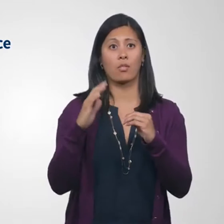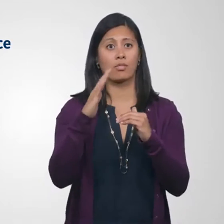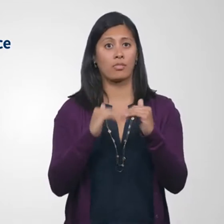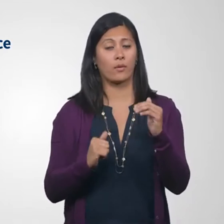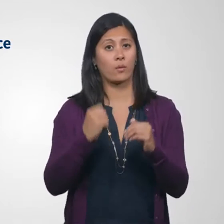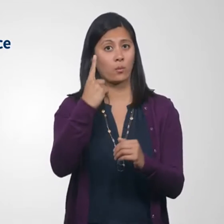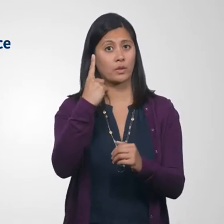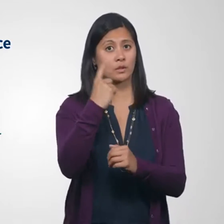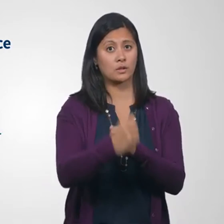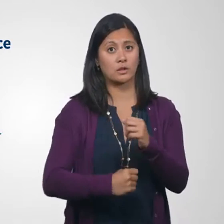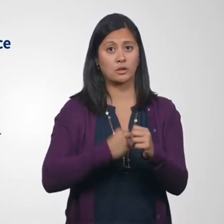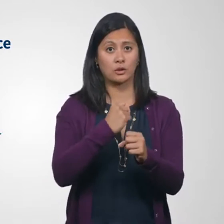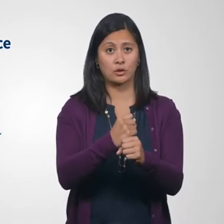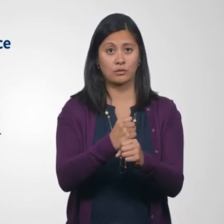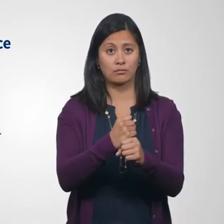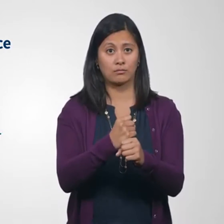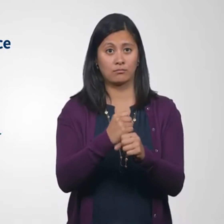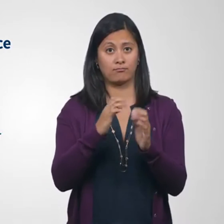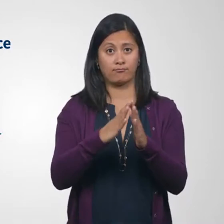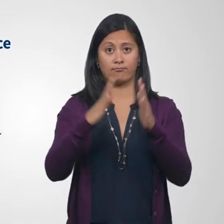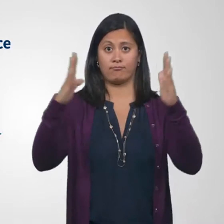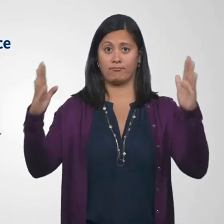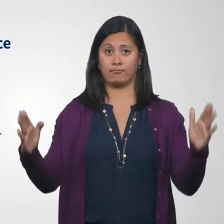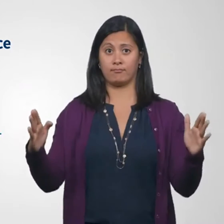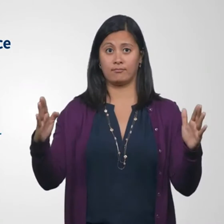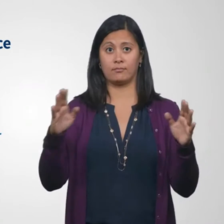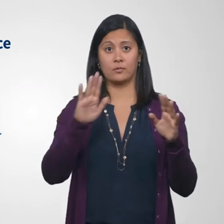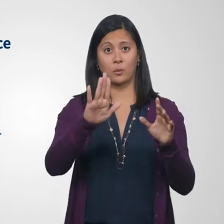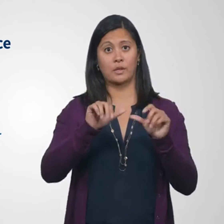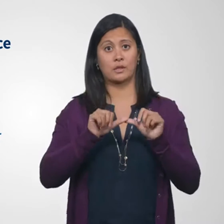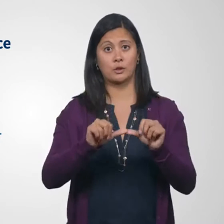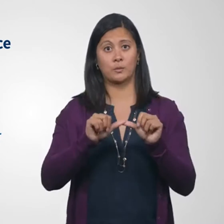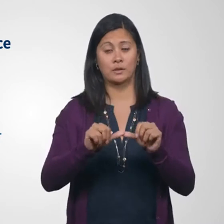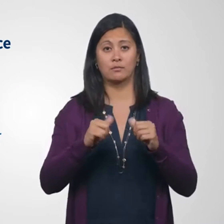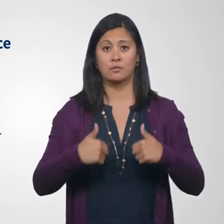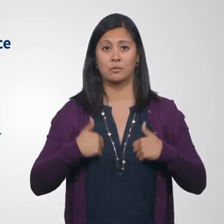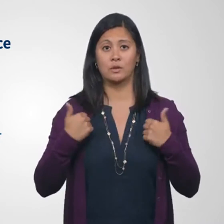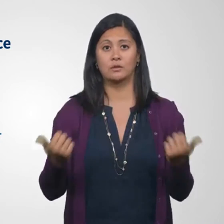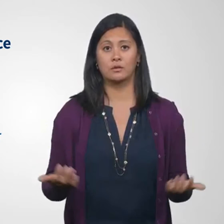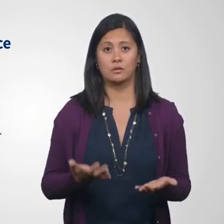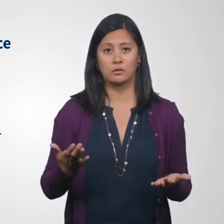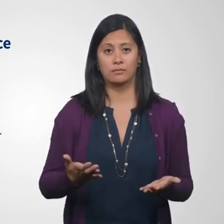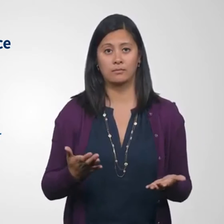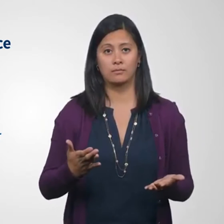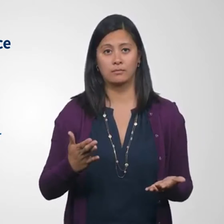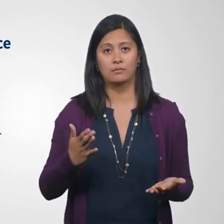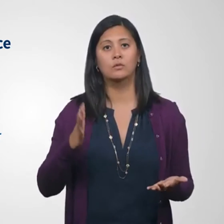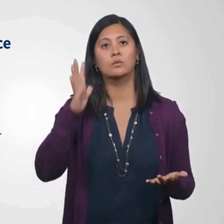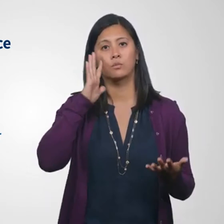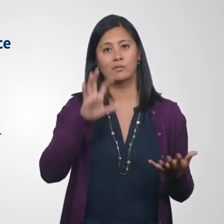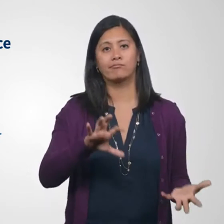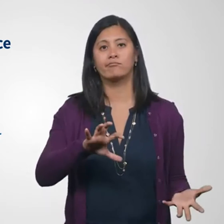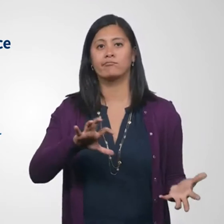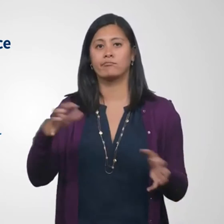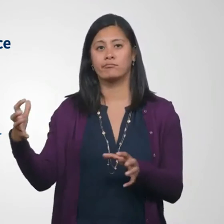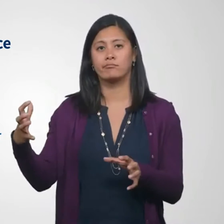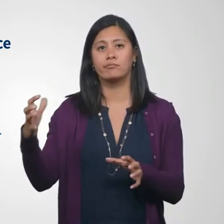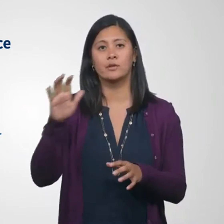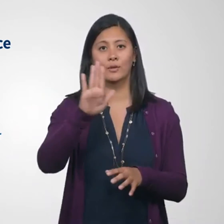Absences in excess of 1 continuous year or more during the period when continuous residence is required may disrupt your continuous